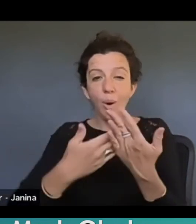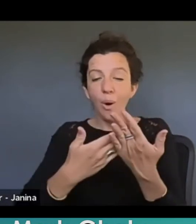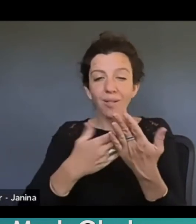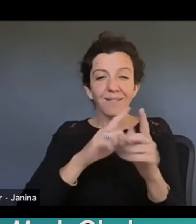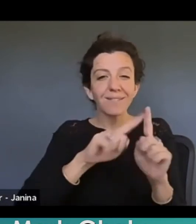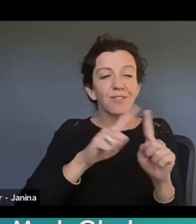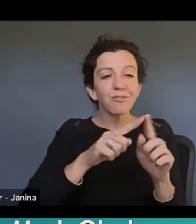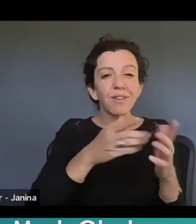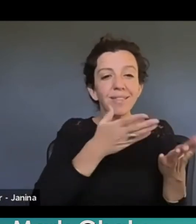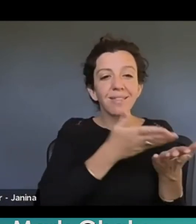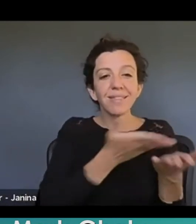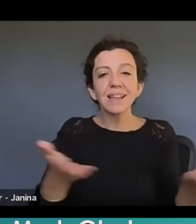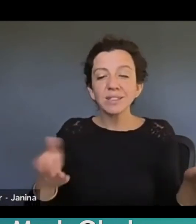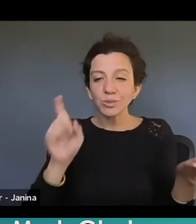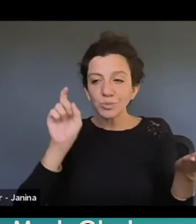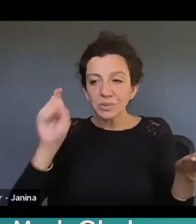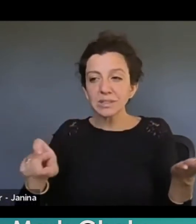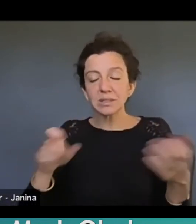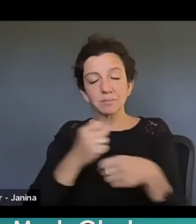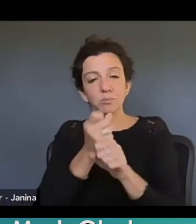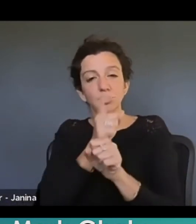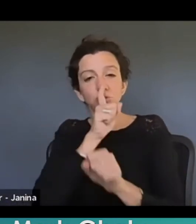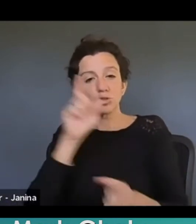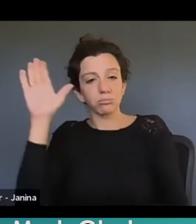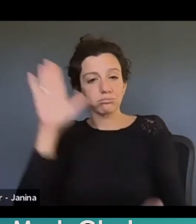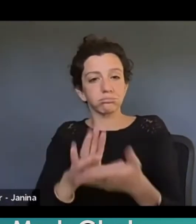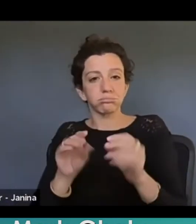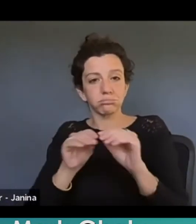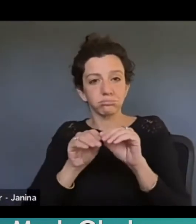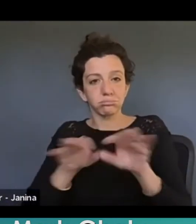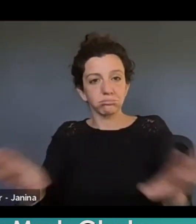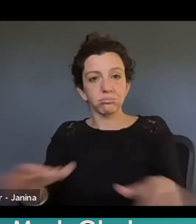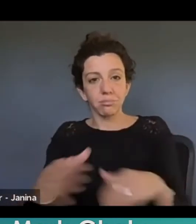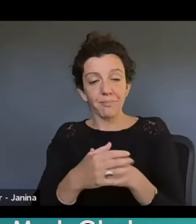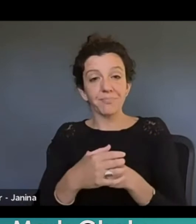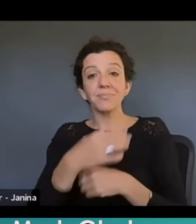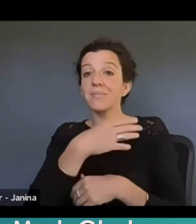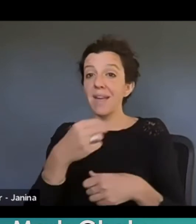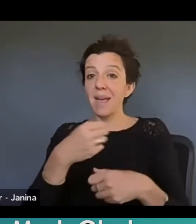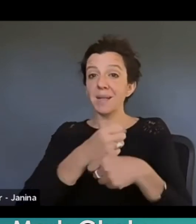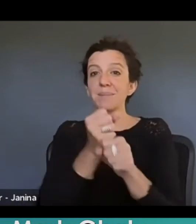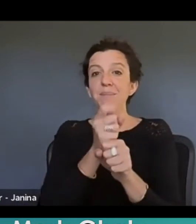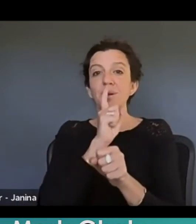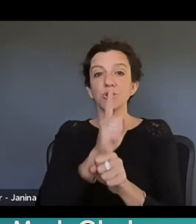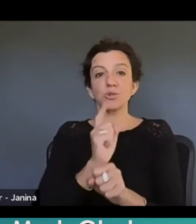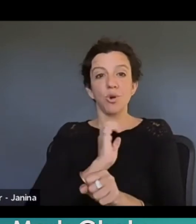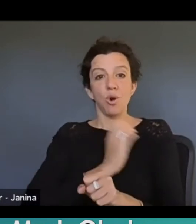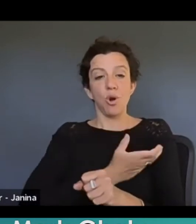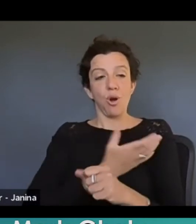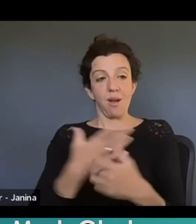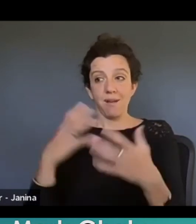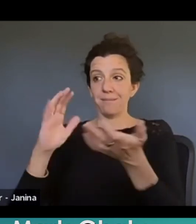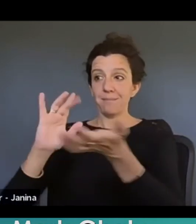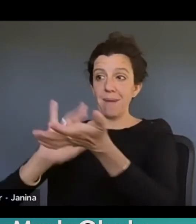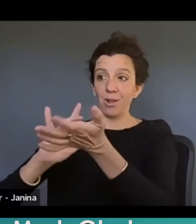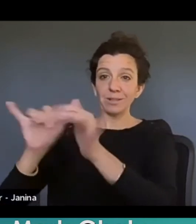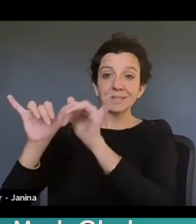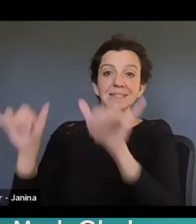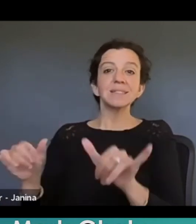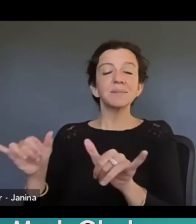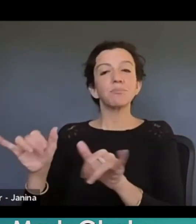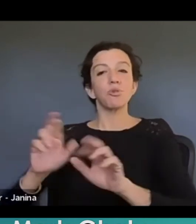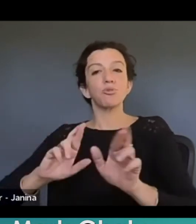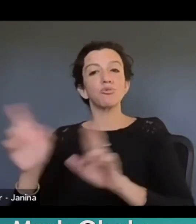we reduce transmission, but also on the other hand, that our systems are prepared to take care of people who are sick,